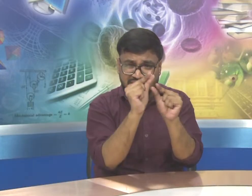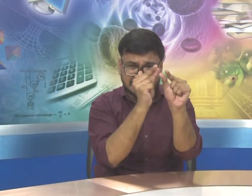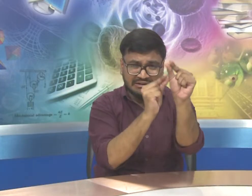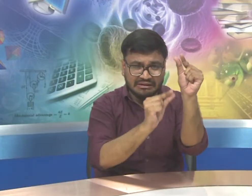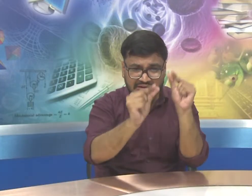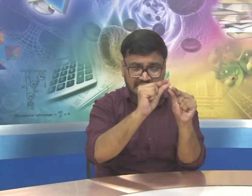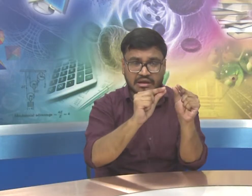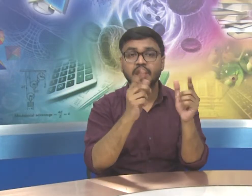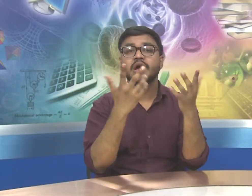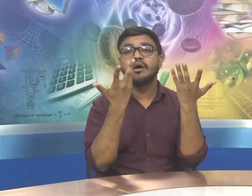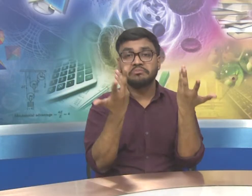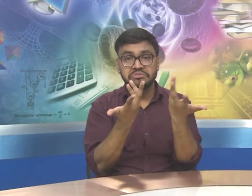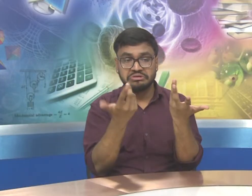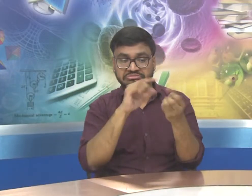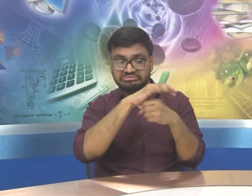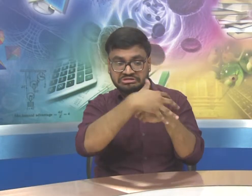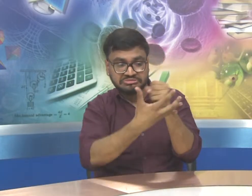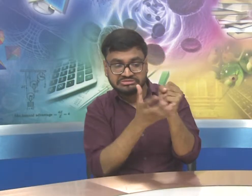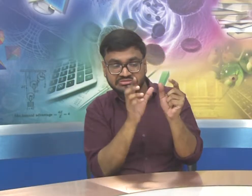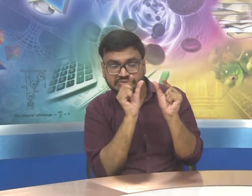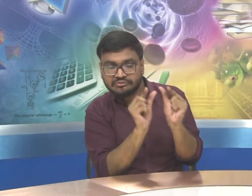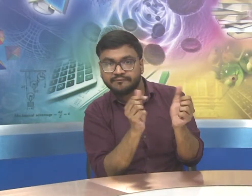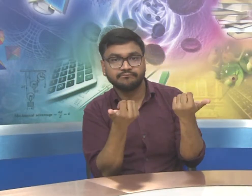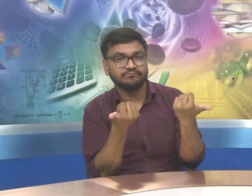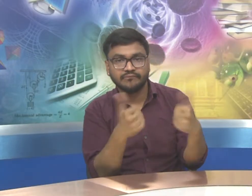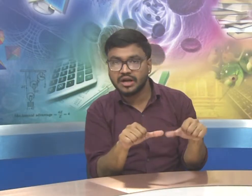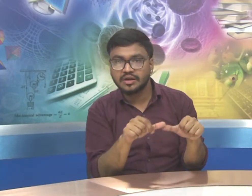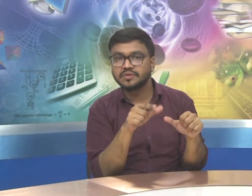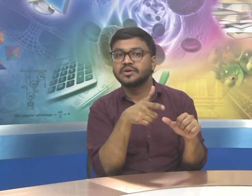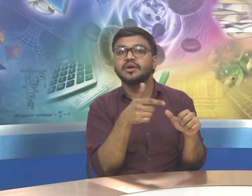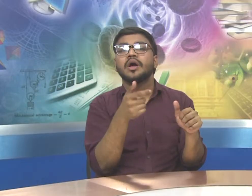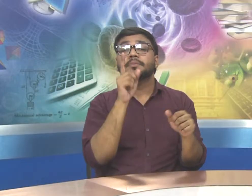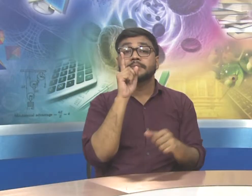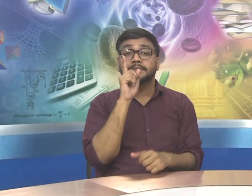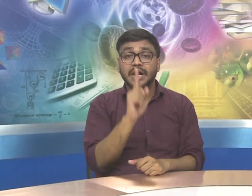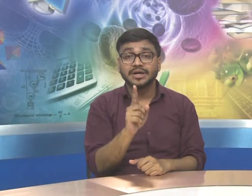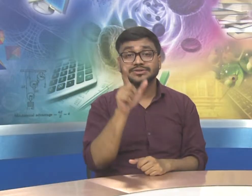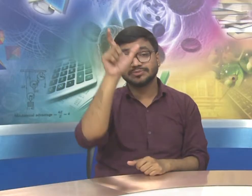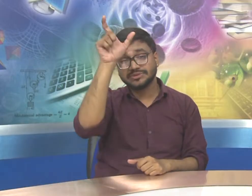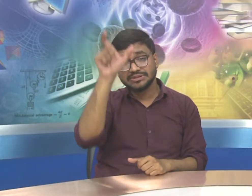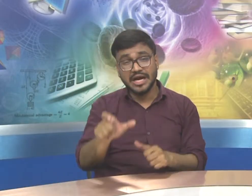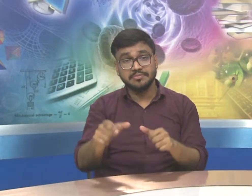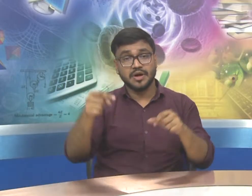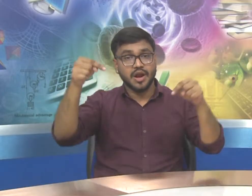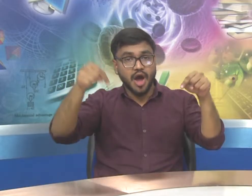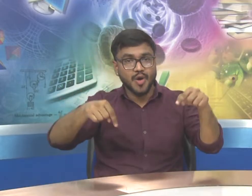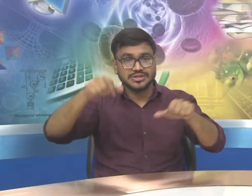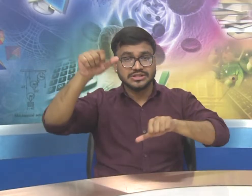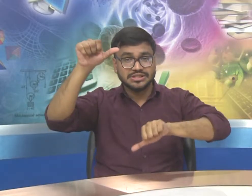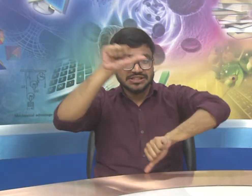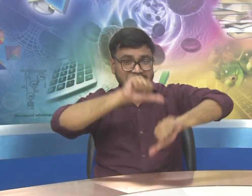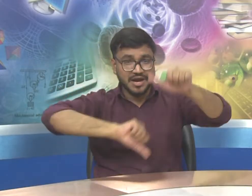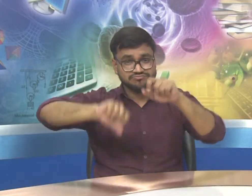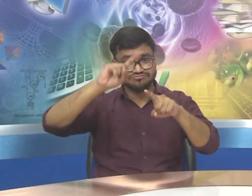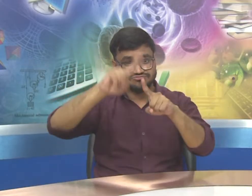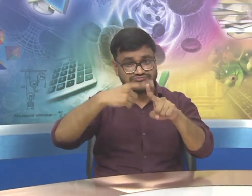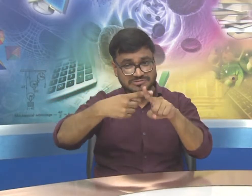because they are extremely small, but today Scientists